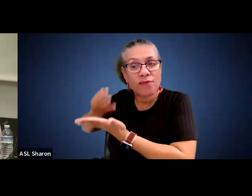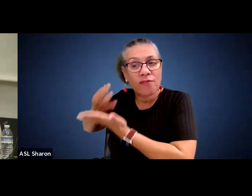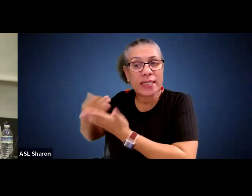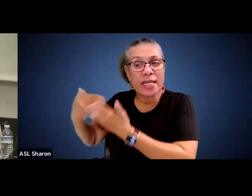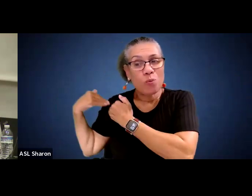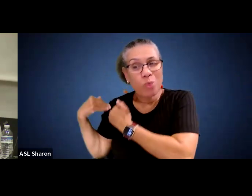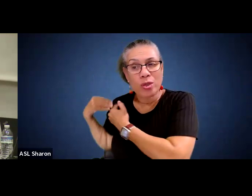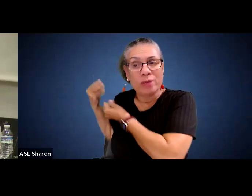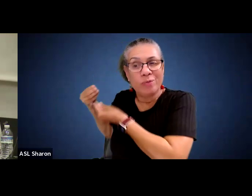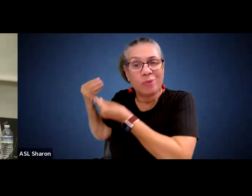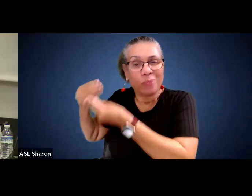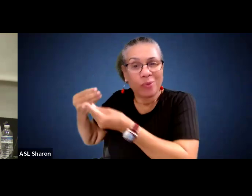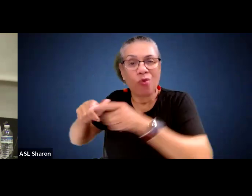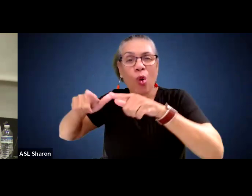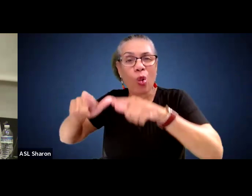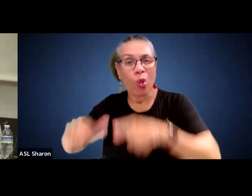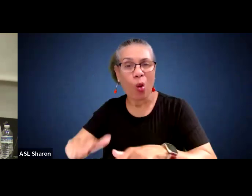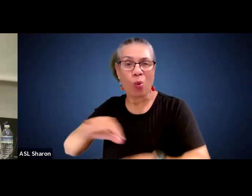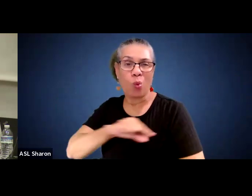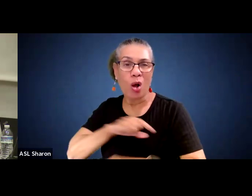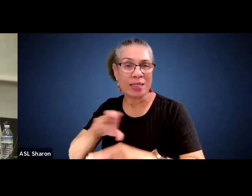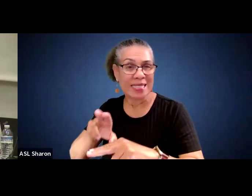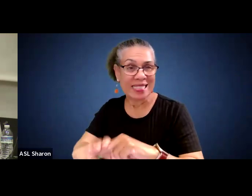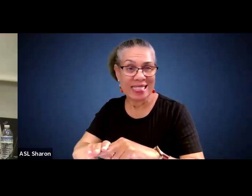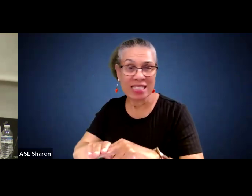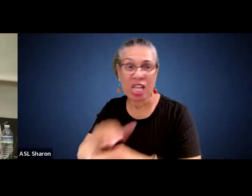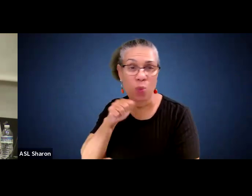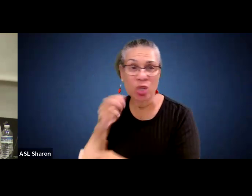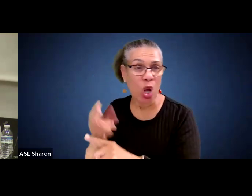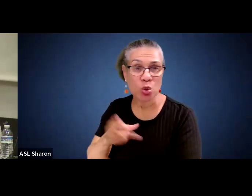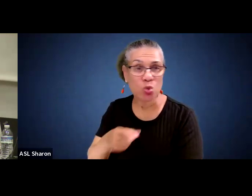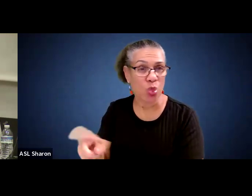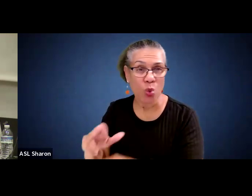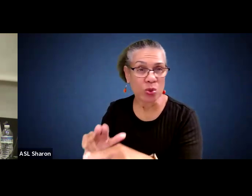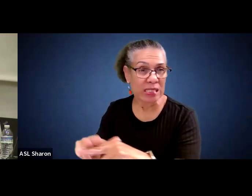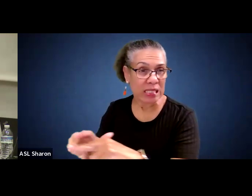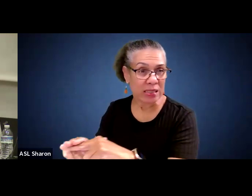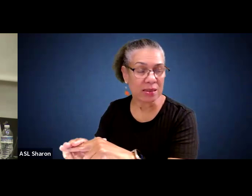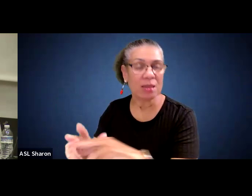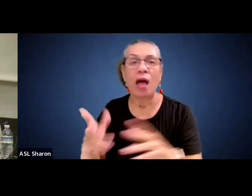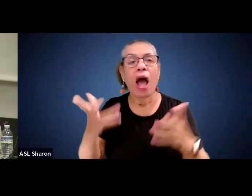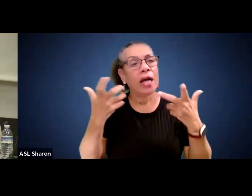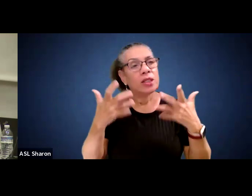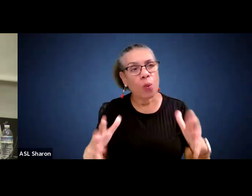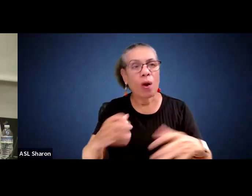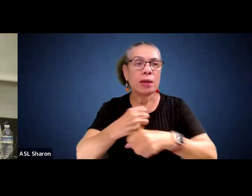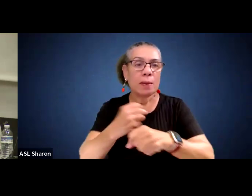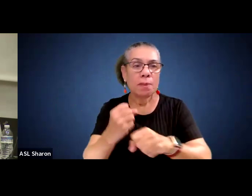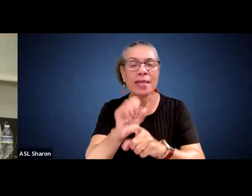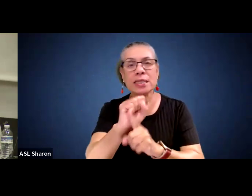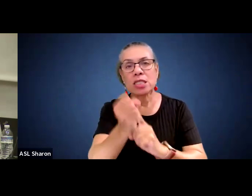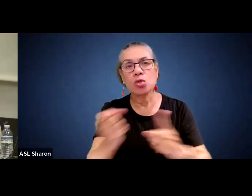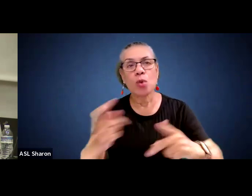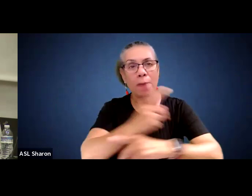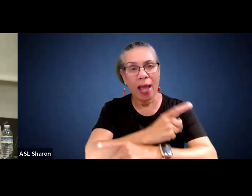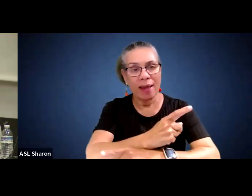low quality seats that we are not using. And I don't want to further exacerbate the problem by adding a